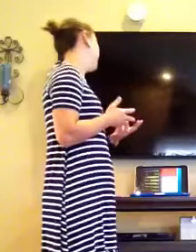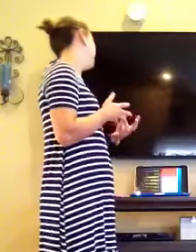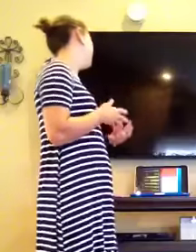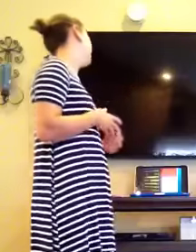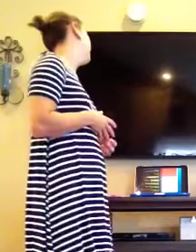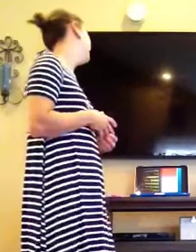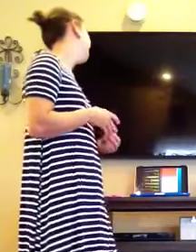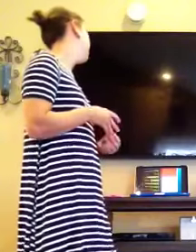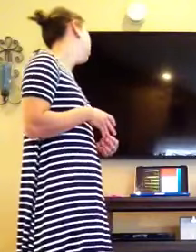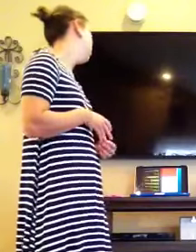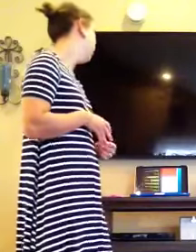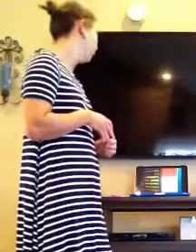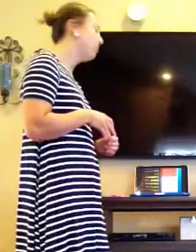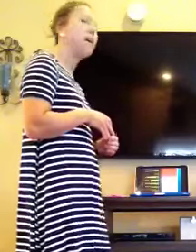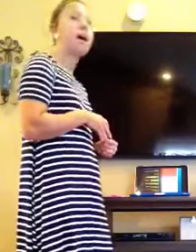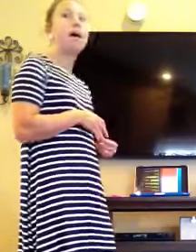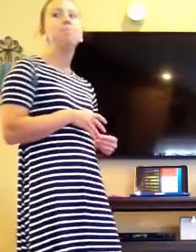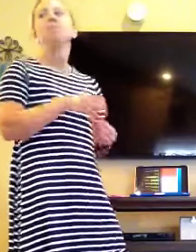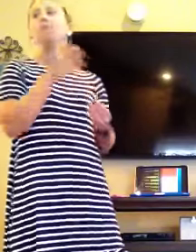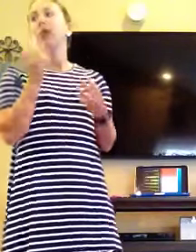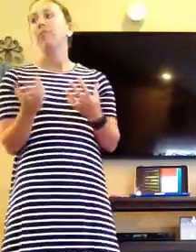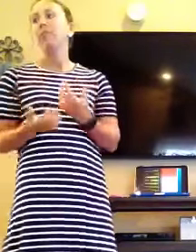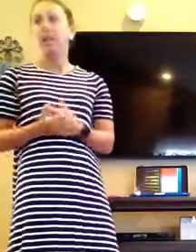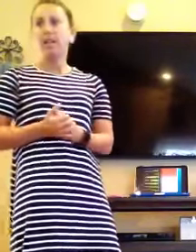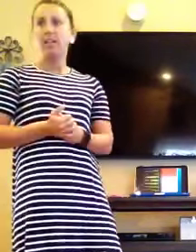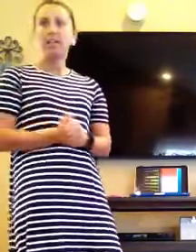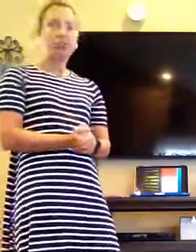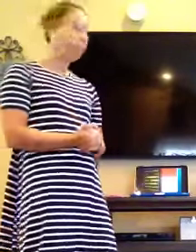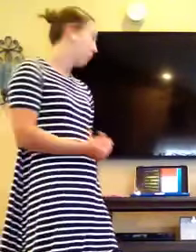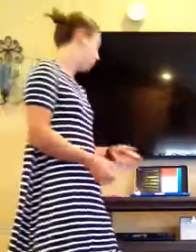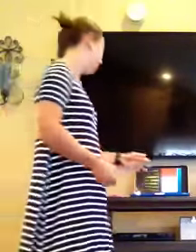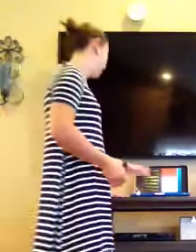implementing productive instructional time by creating classroom jobs.